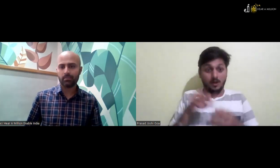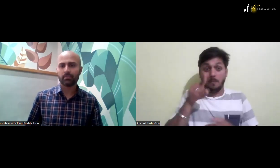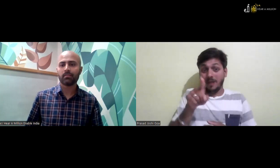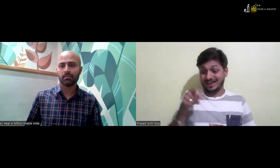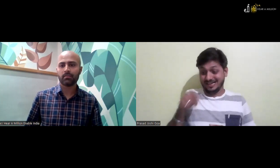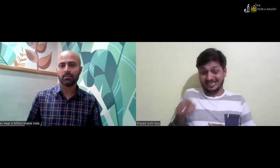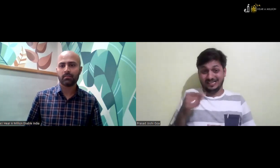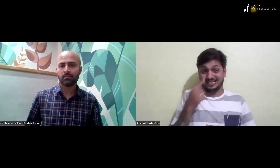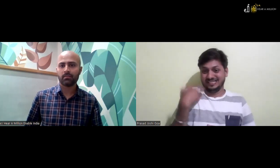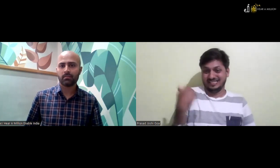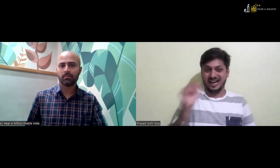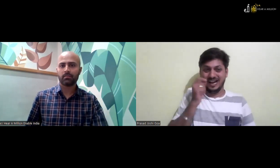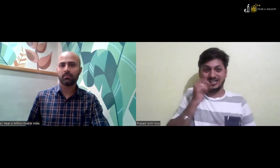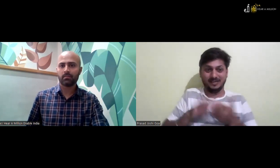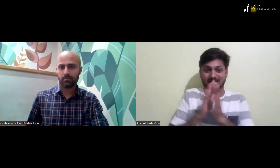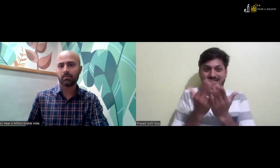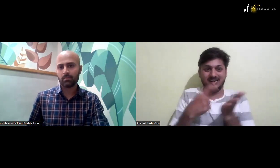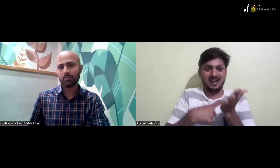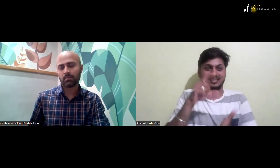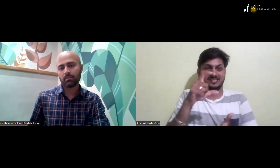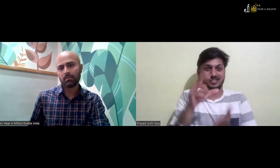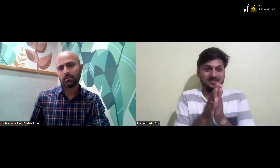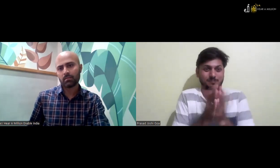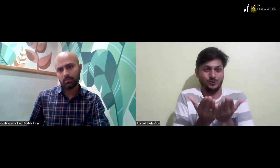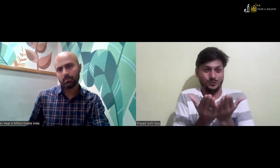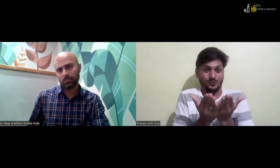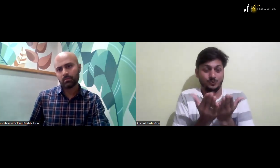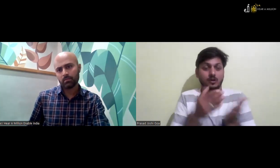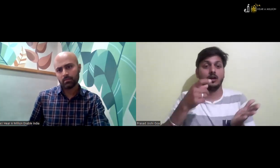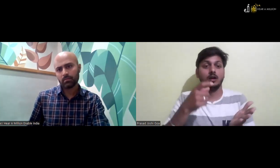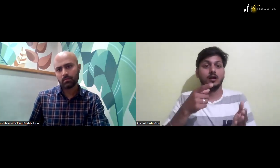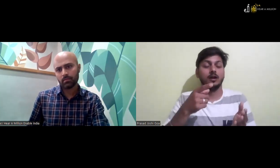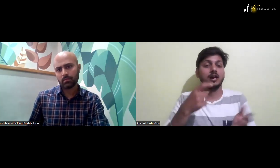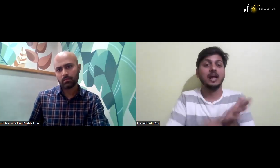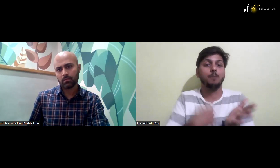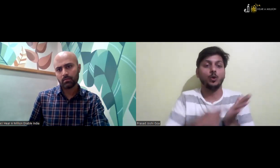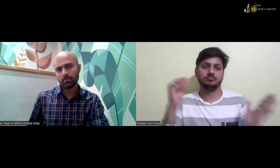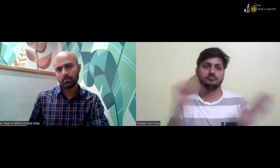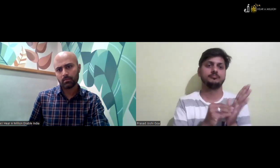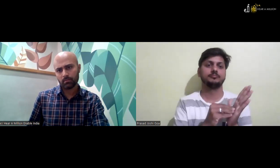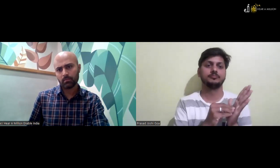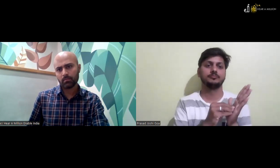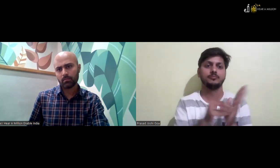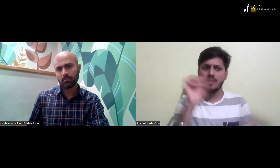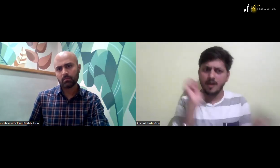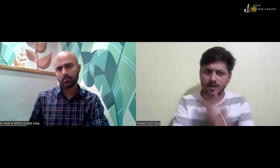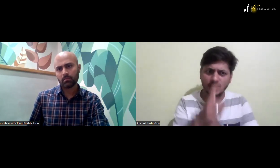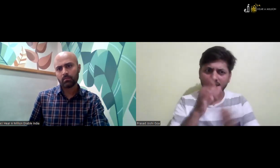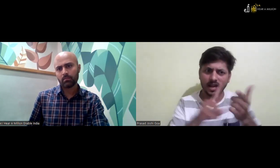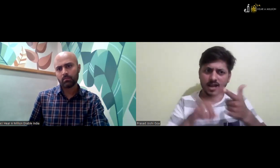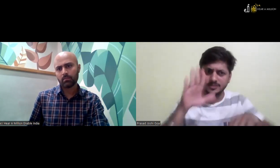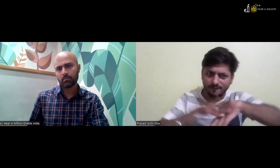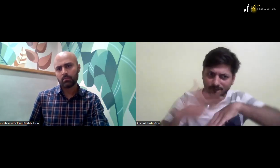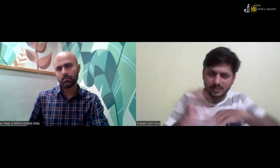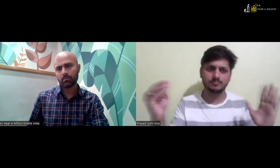person, the accused person, or the authority, vehicle authority. So that person, the certificate of registration, in the